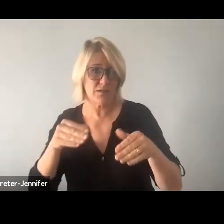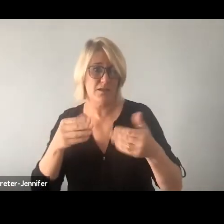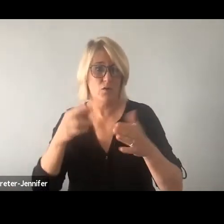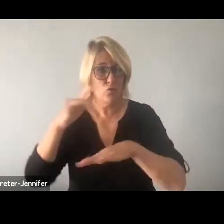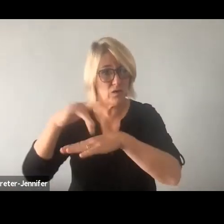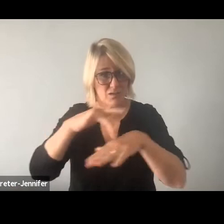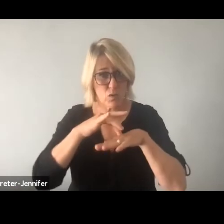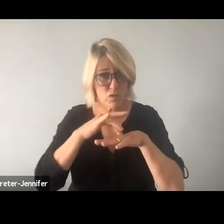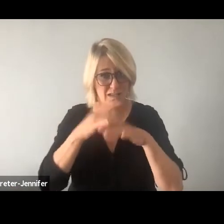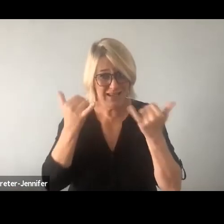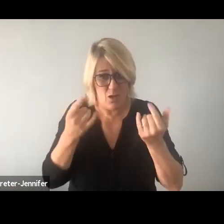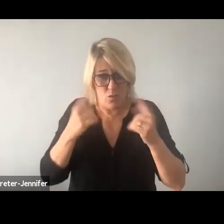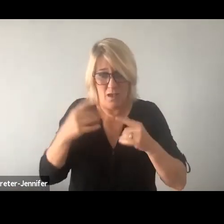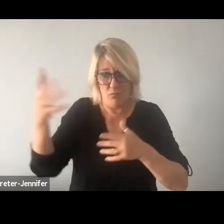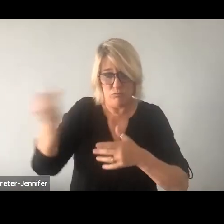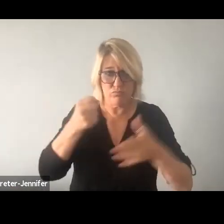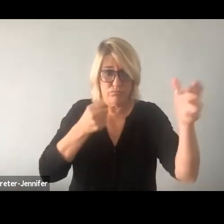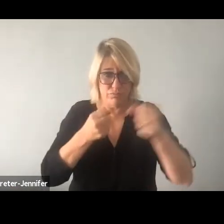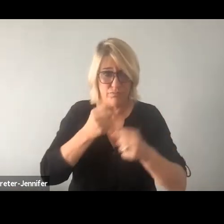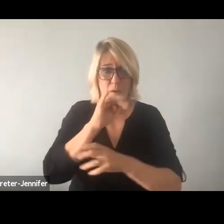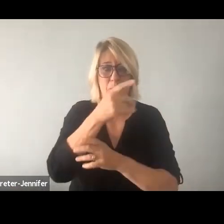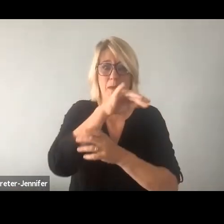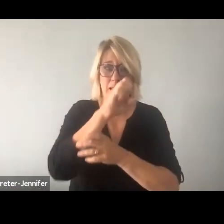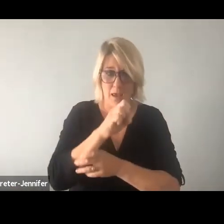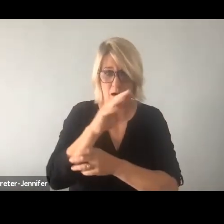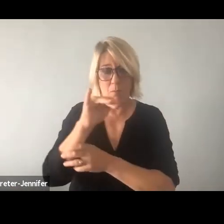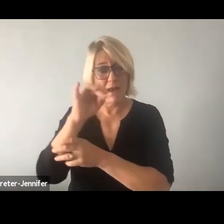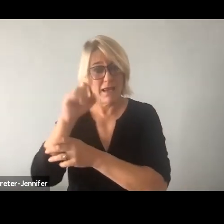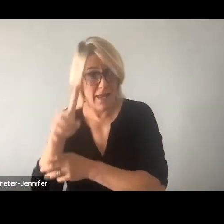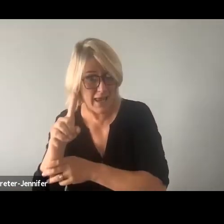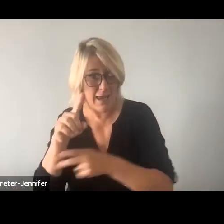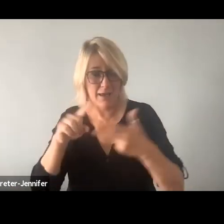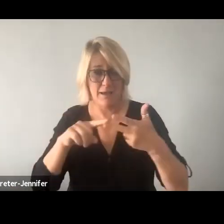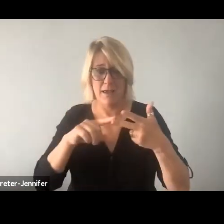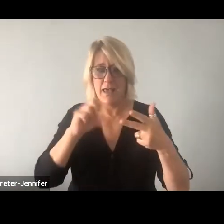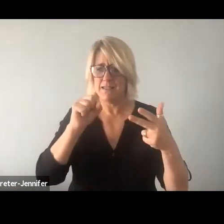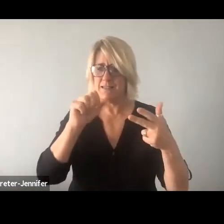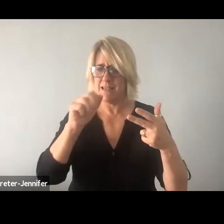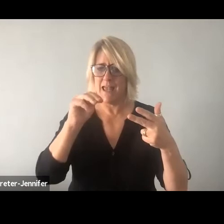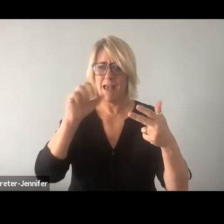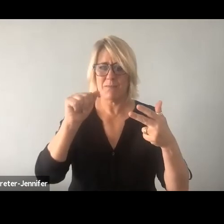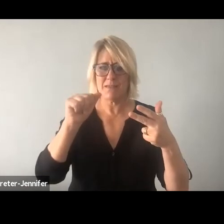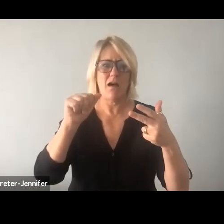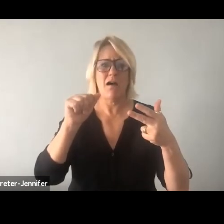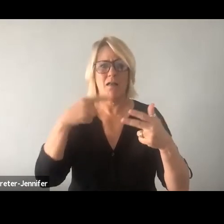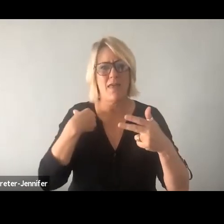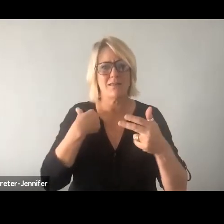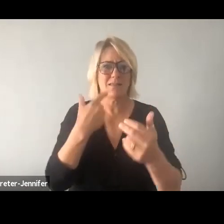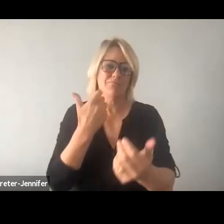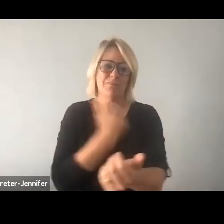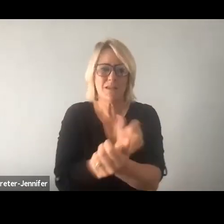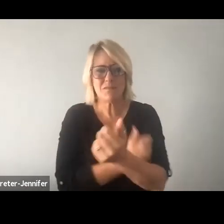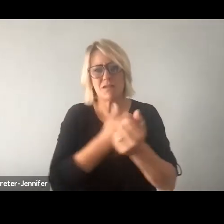since pulled in the Centers for Medicare and Medicaid Services, SAMHSA, which is the Substance Abuse and Mental Health